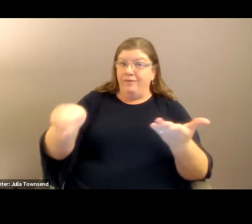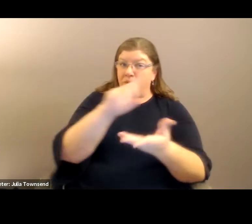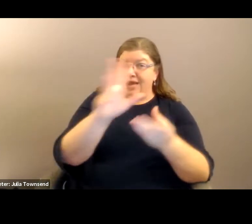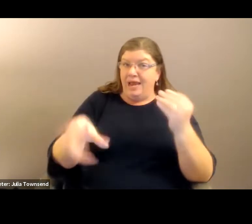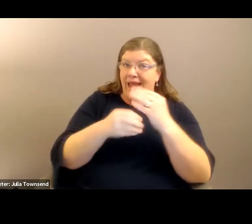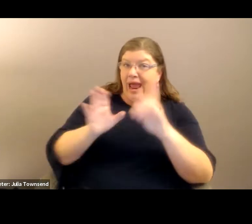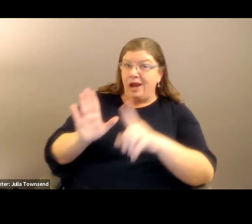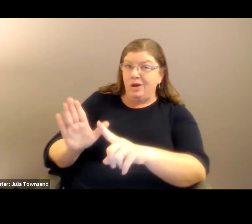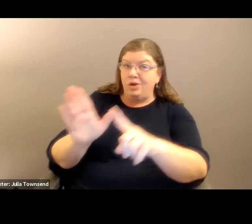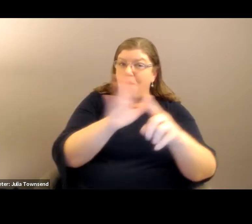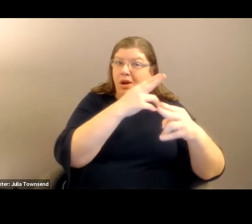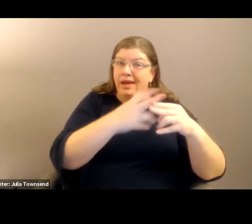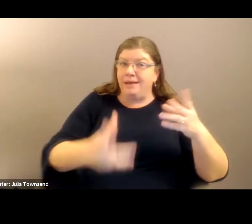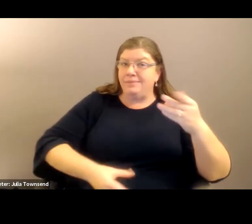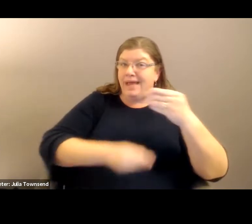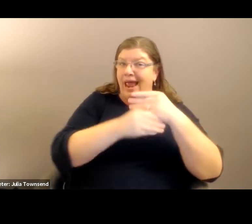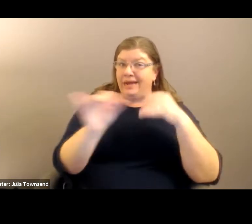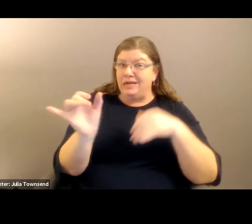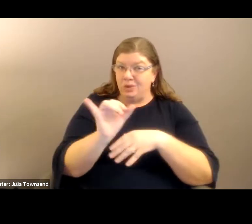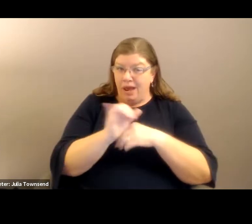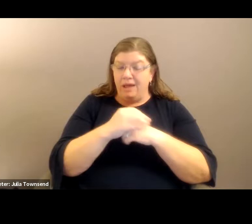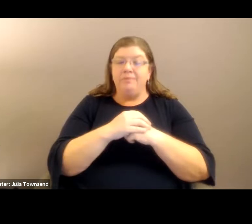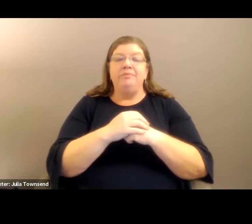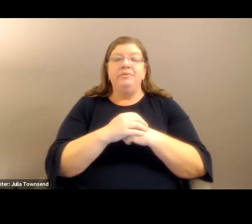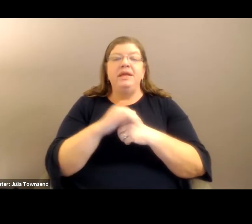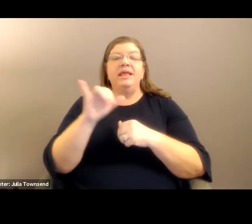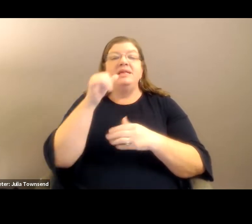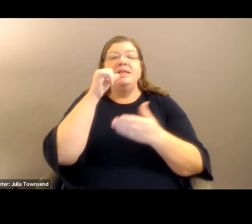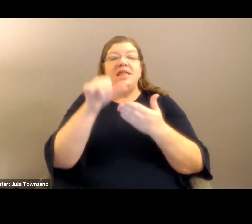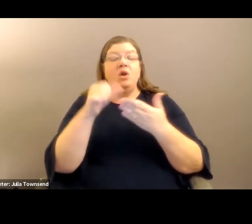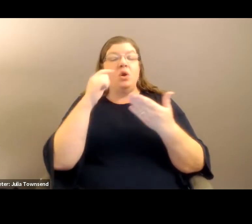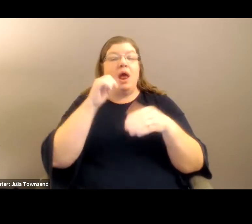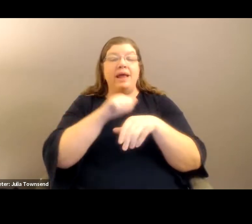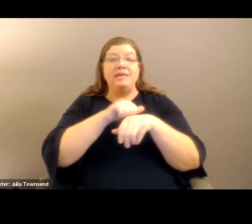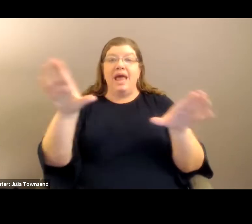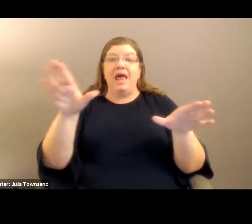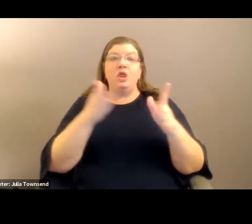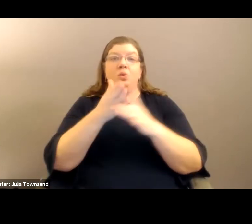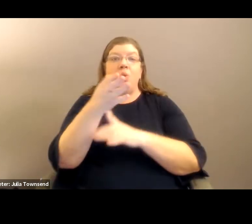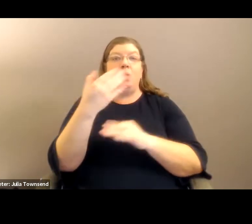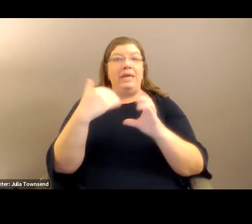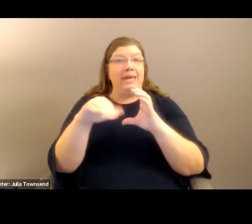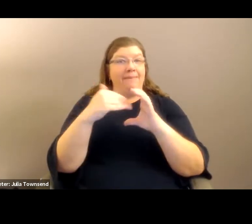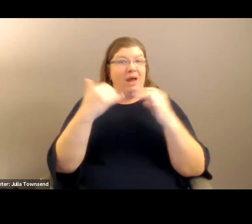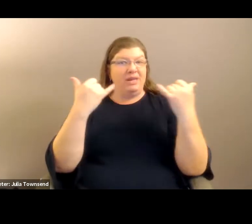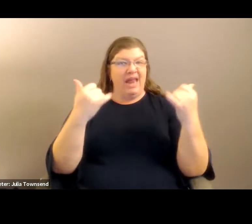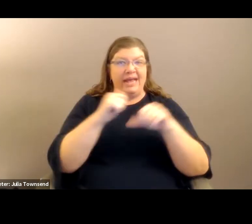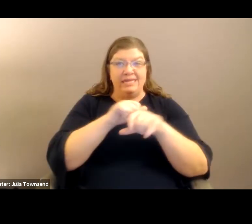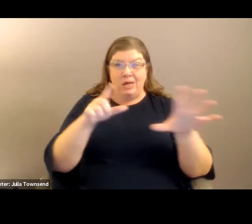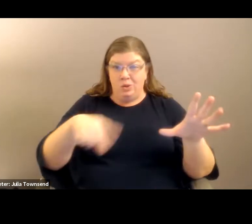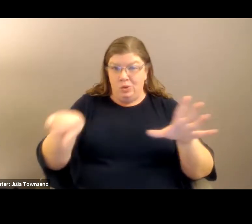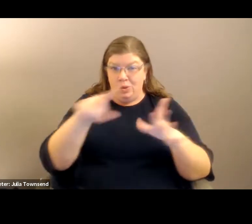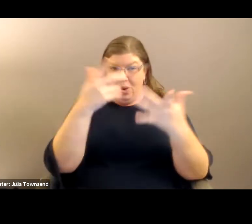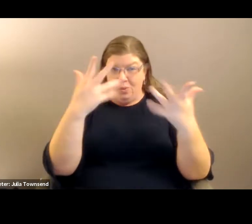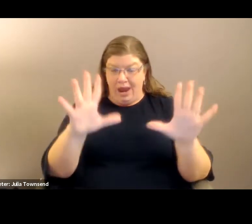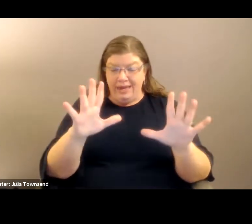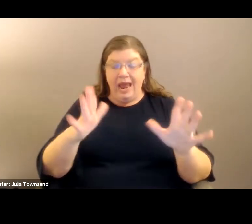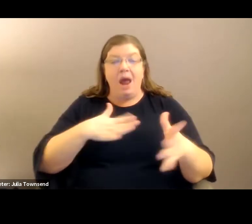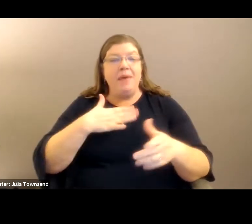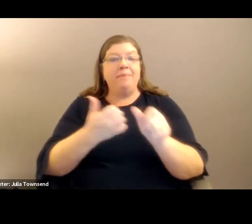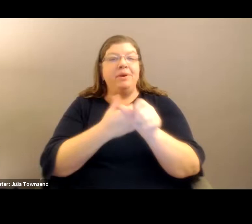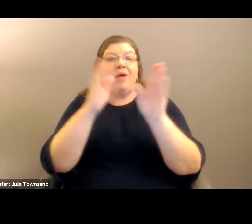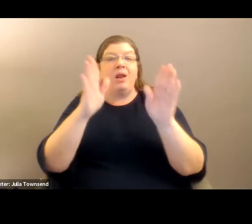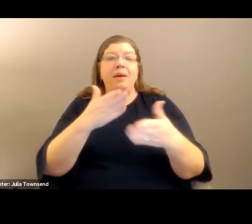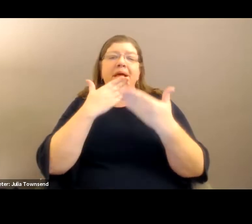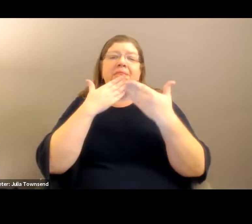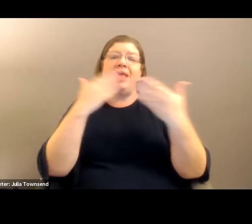names as well. I sent this letter to you all today via email, but I'd be happy to follow up. And thank you all for your